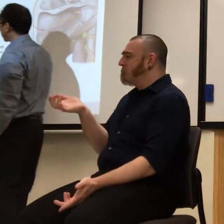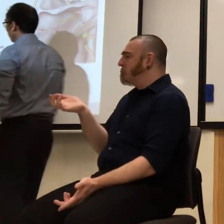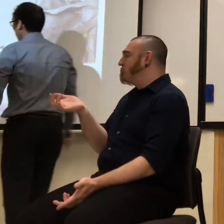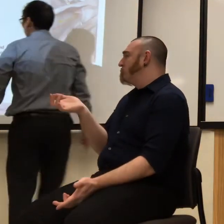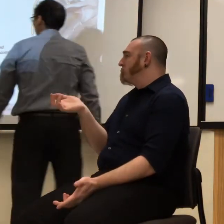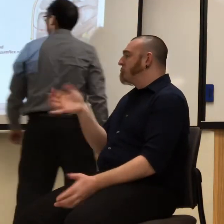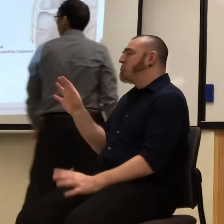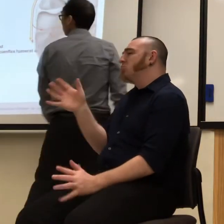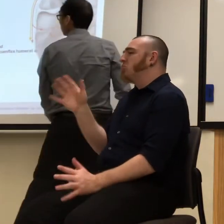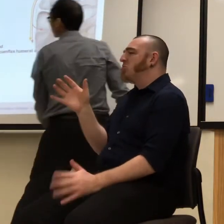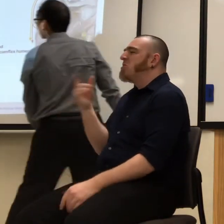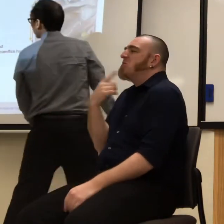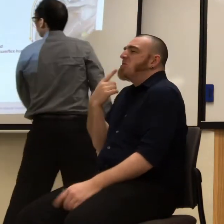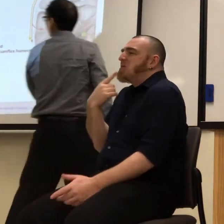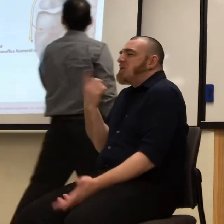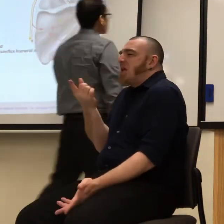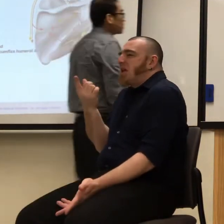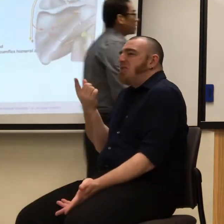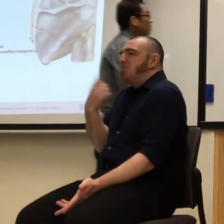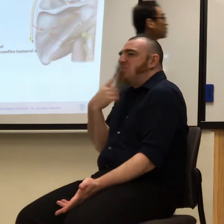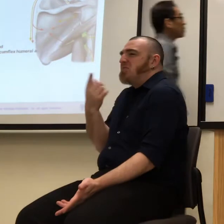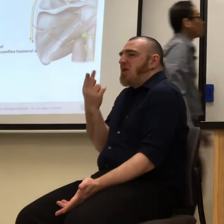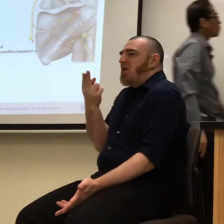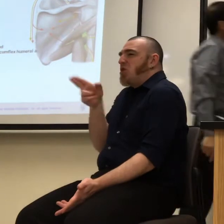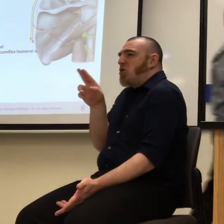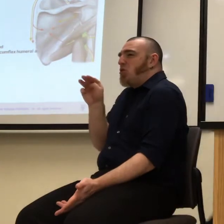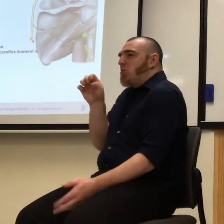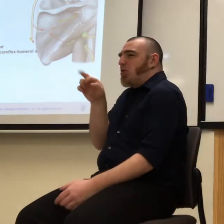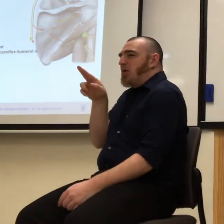Yeah, we'll say humerus.